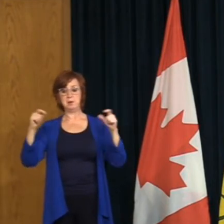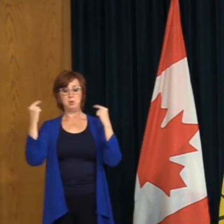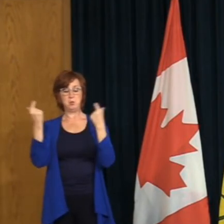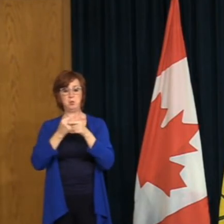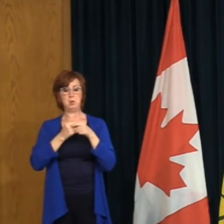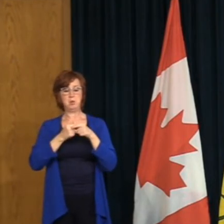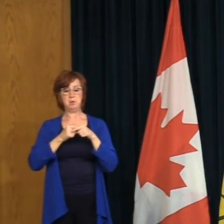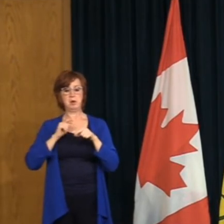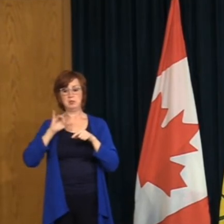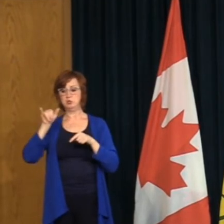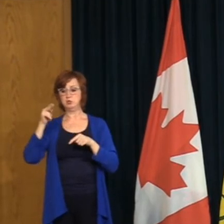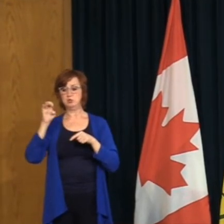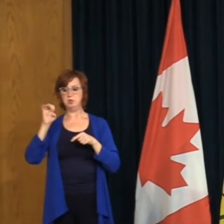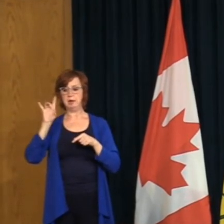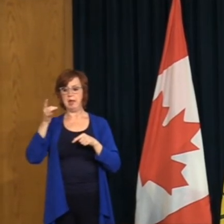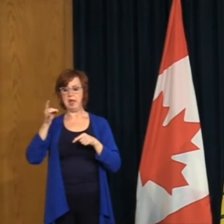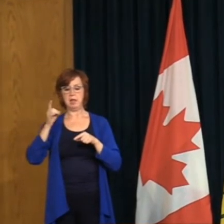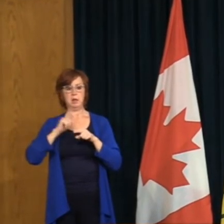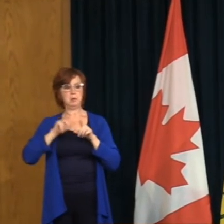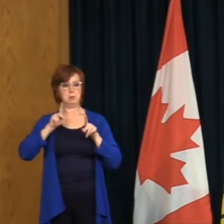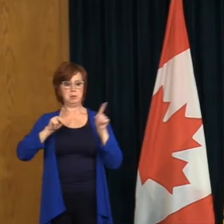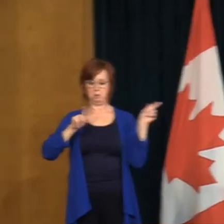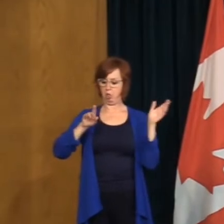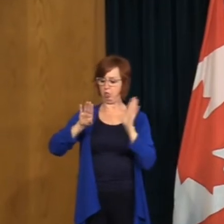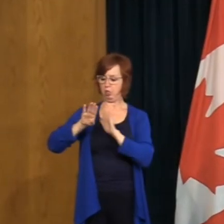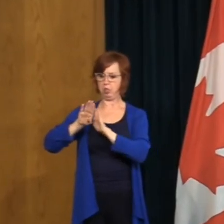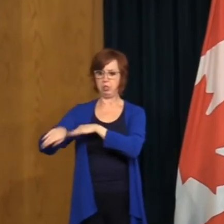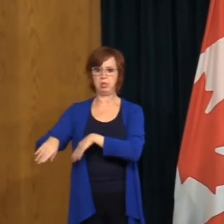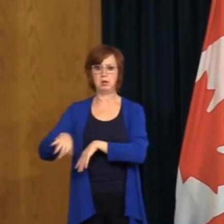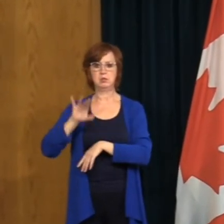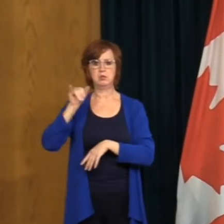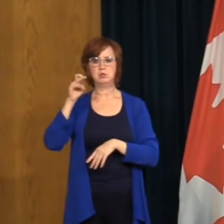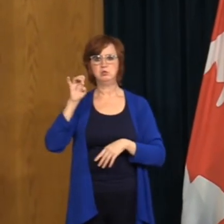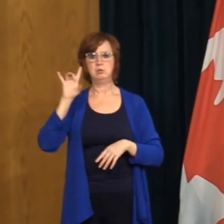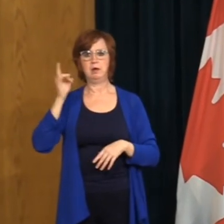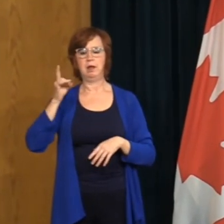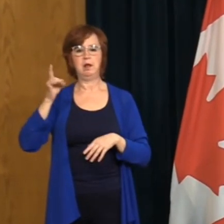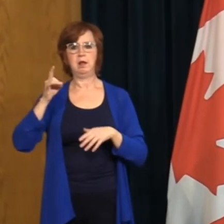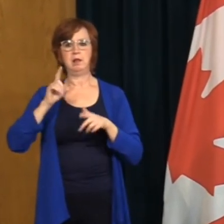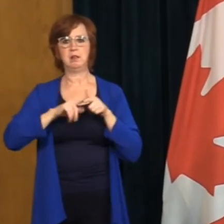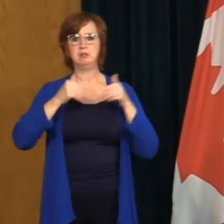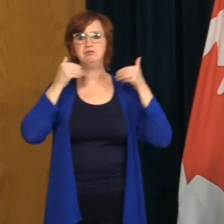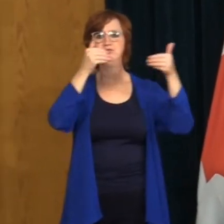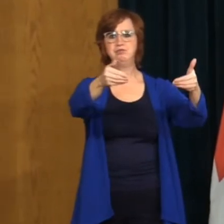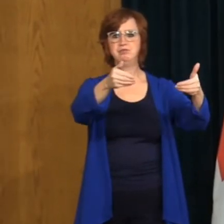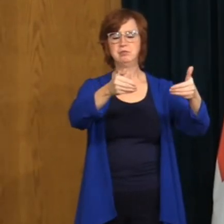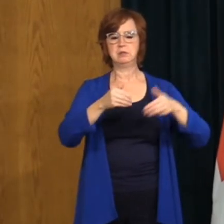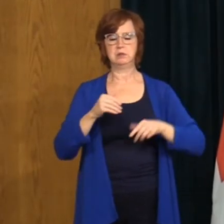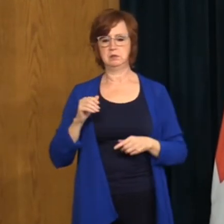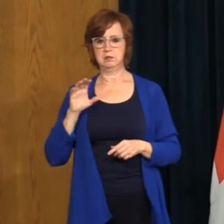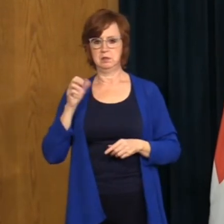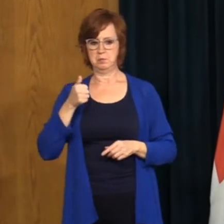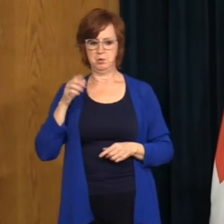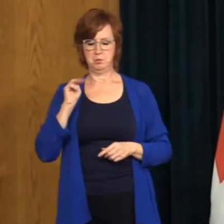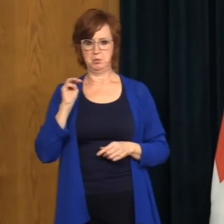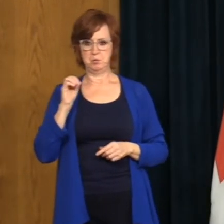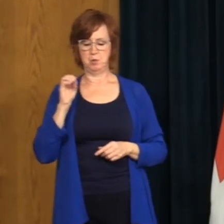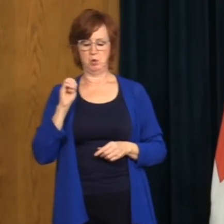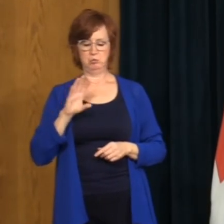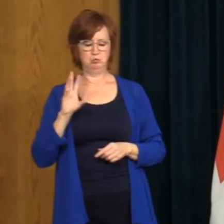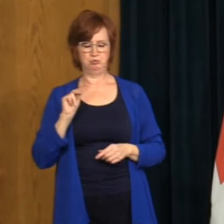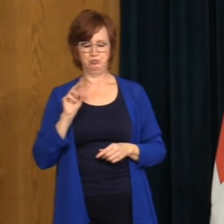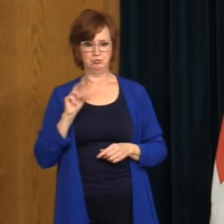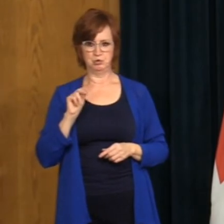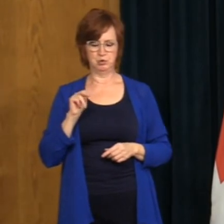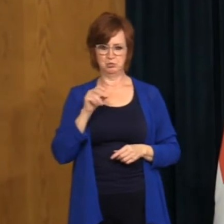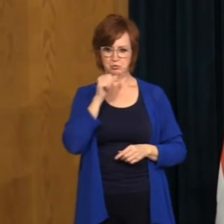8th date is, we're moving forward towards the June 8th date quite deliberately, given the numbers that we have here